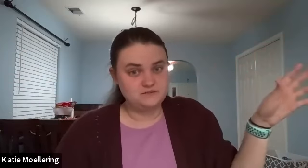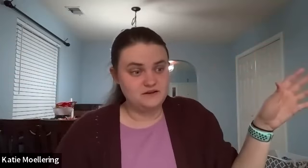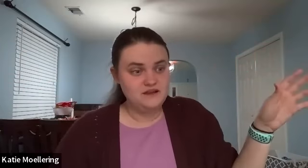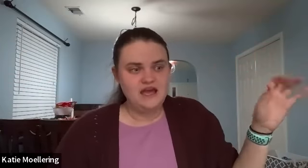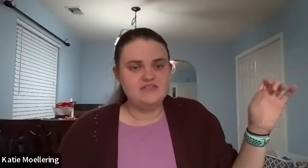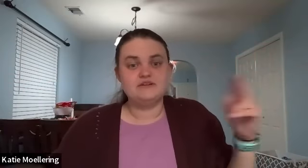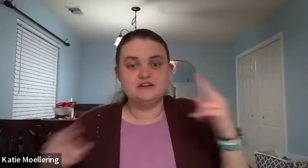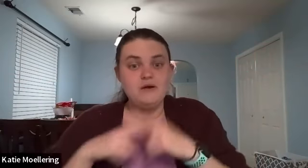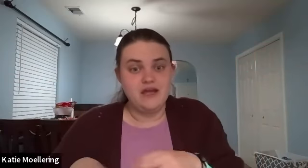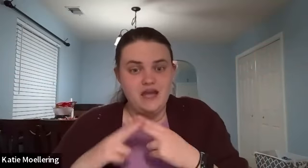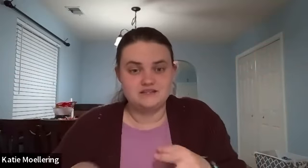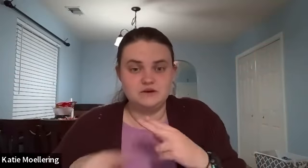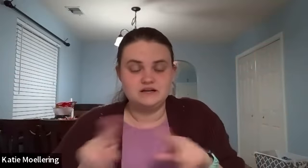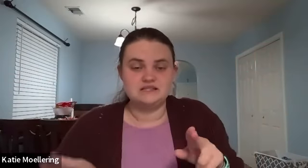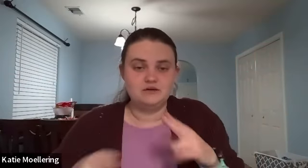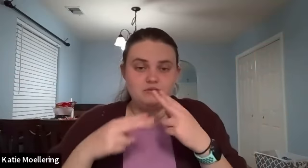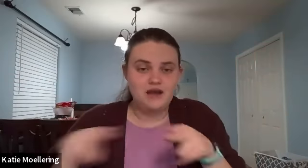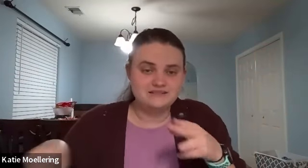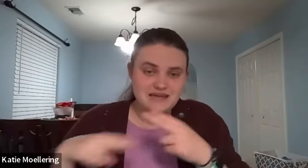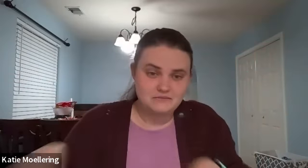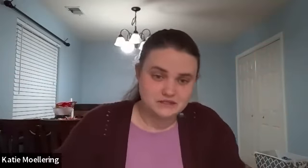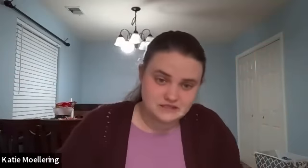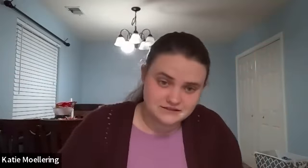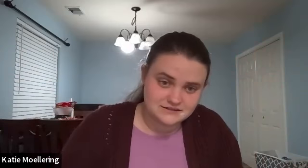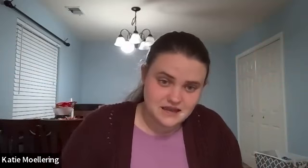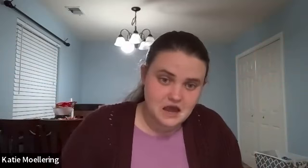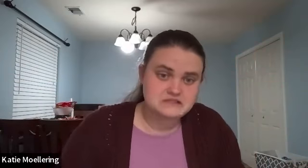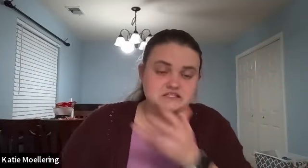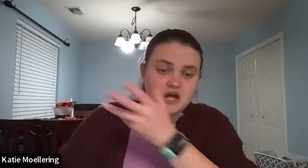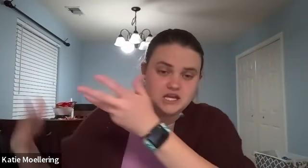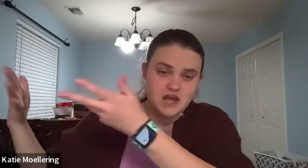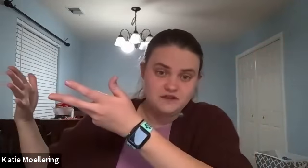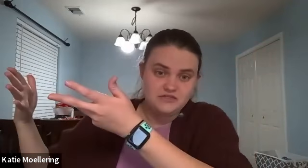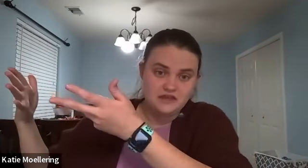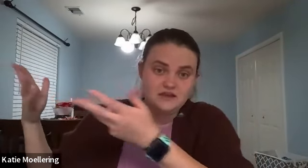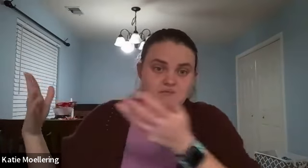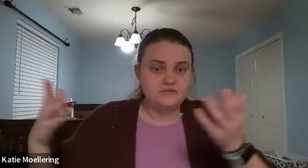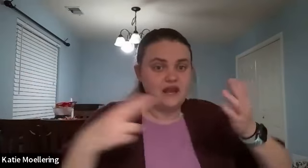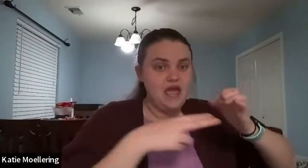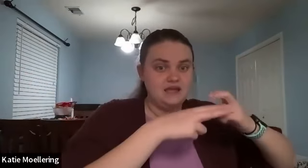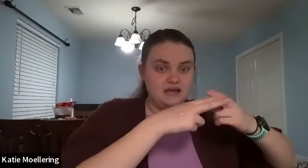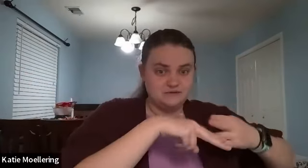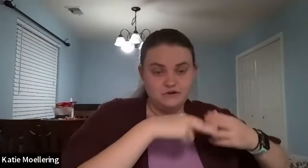fingerspelled. And then they're like, no, egg has one. And I was like, okay, well, how does that make sense? How does lasagna have nothing, but then egg has a one?